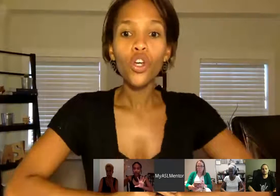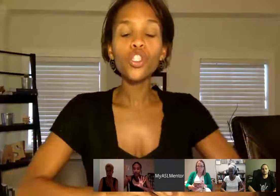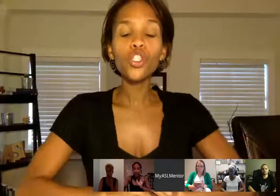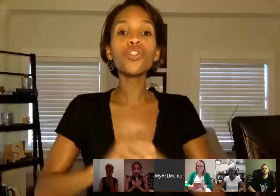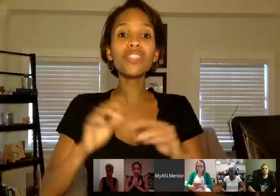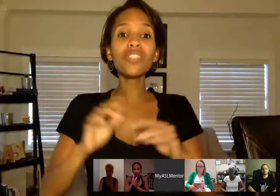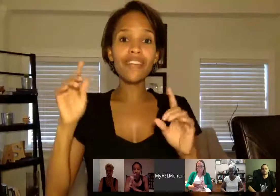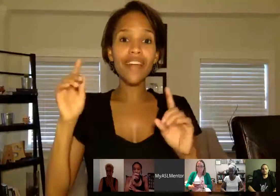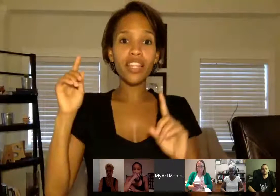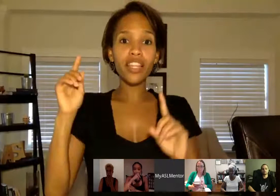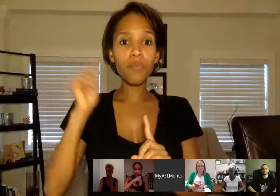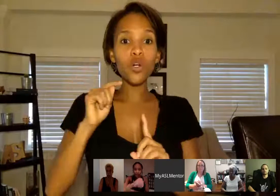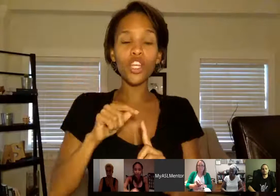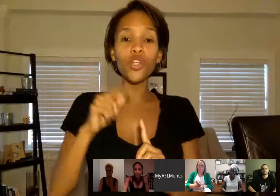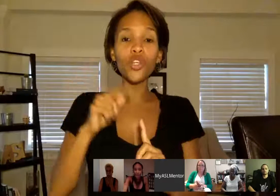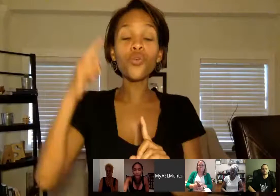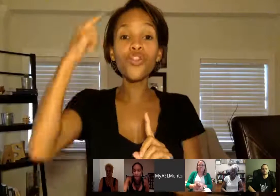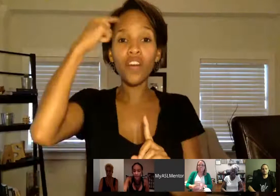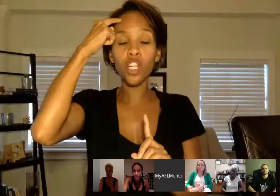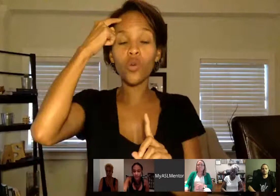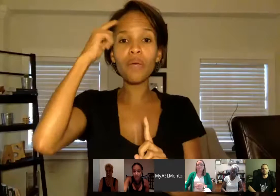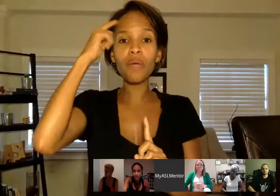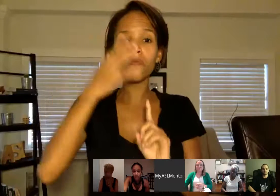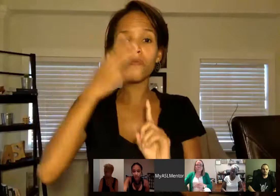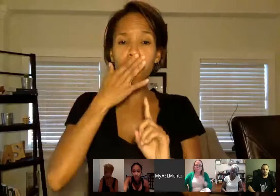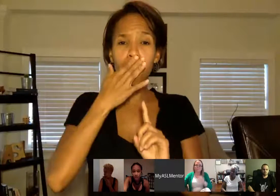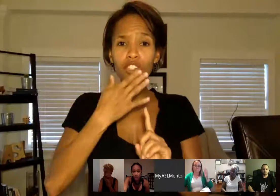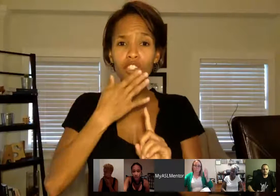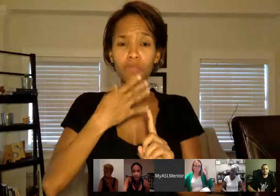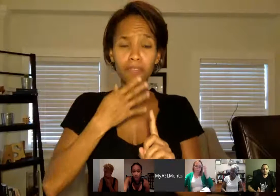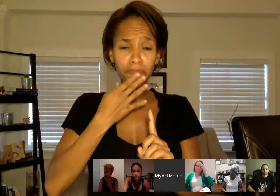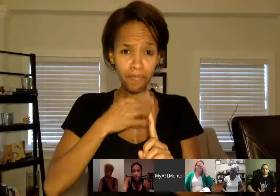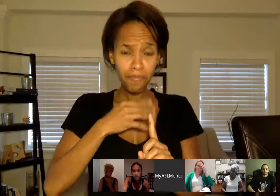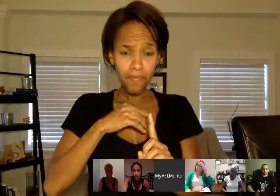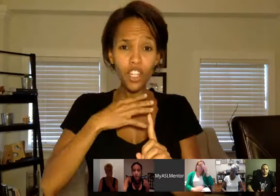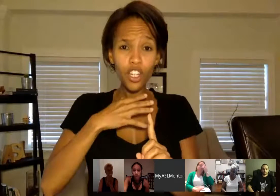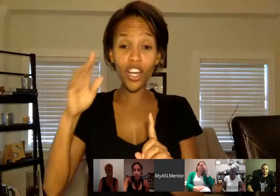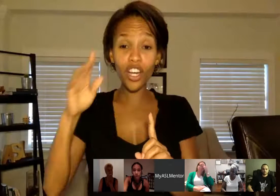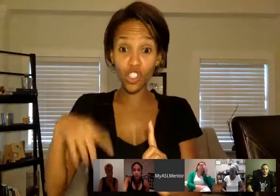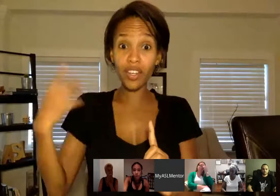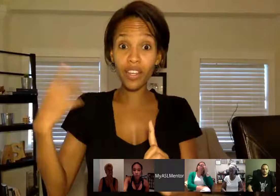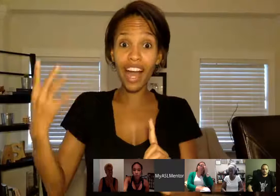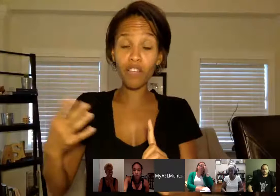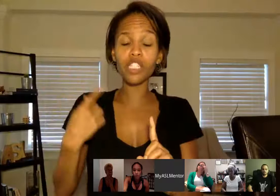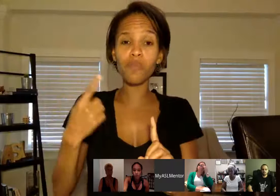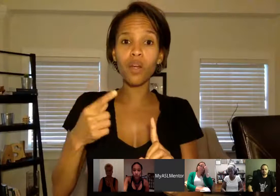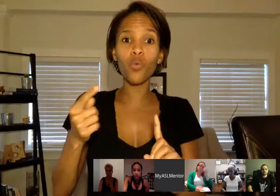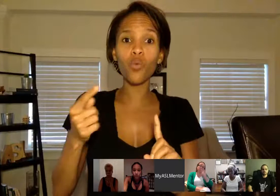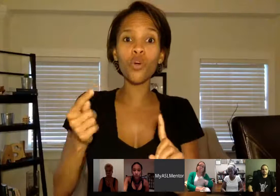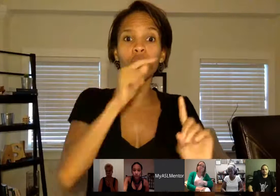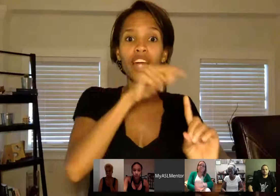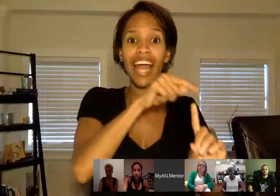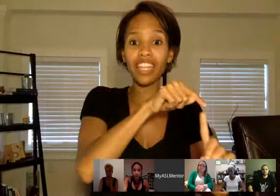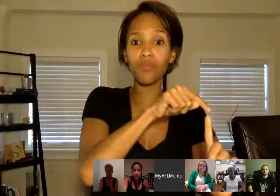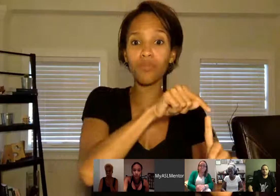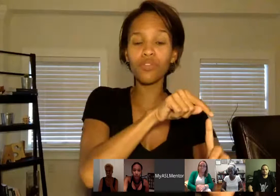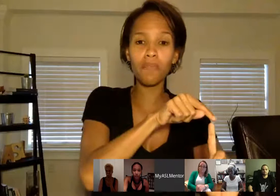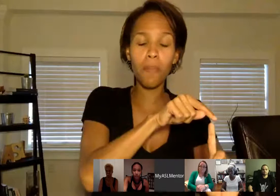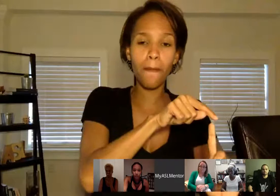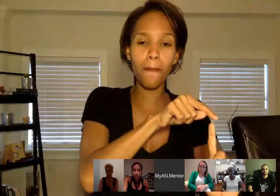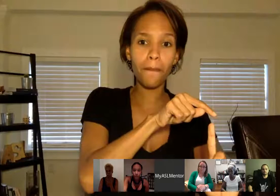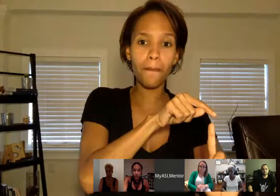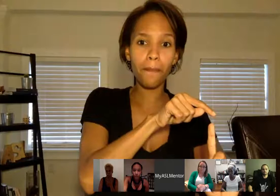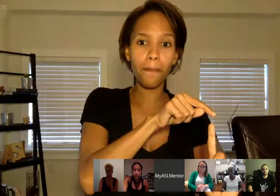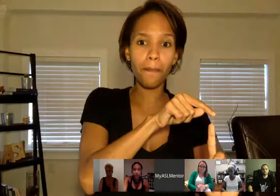know. So you were No. saying that the people, you thought that the people, excuse me, questioning how the money was spent were people at the